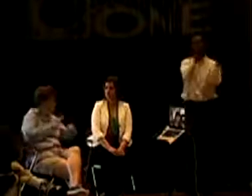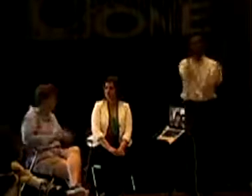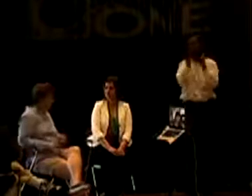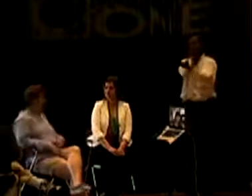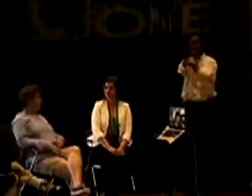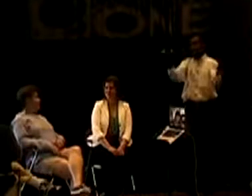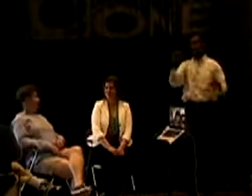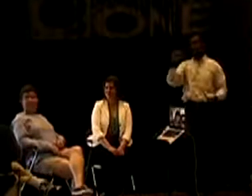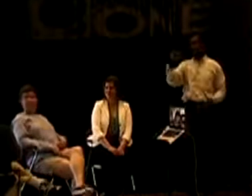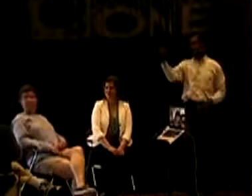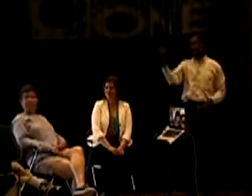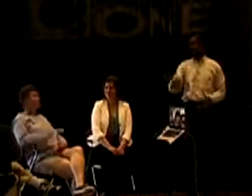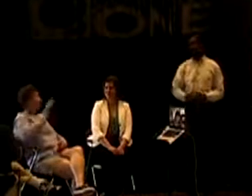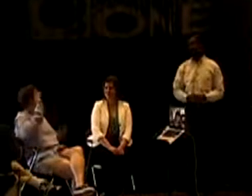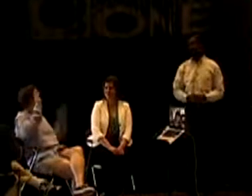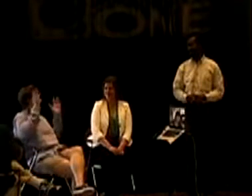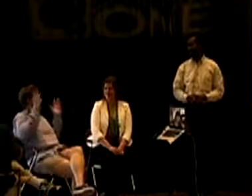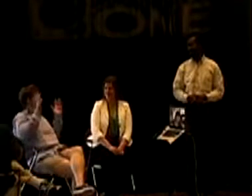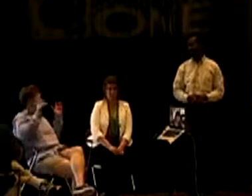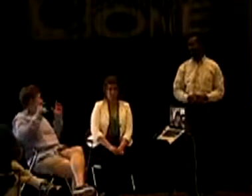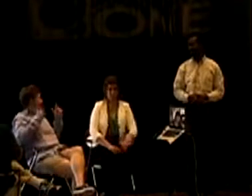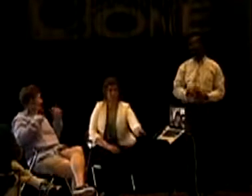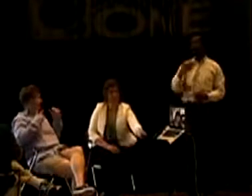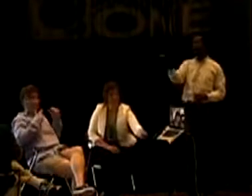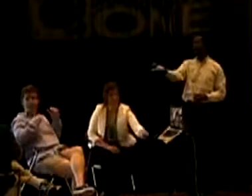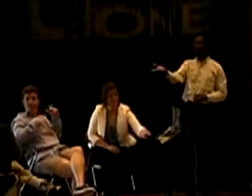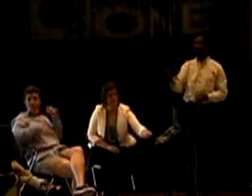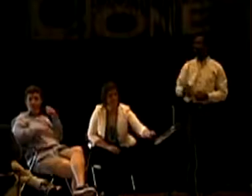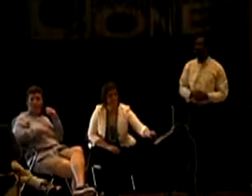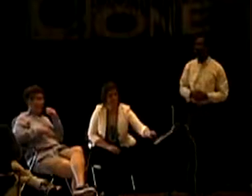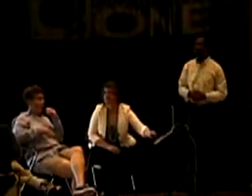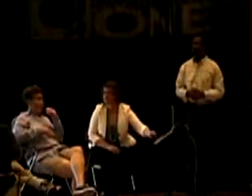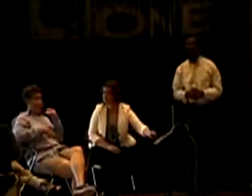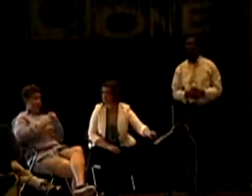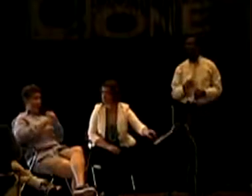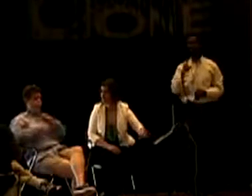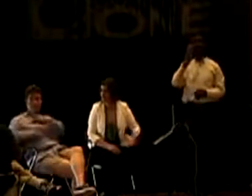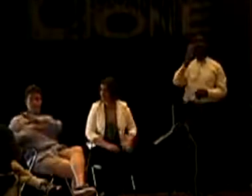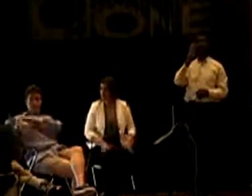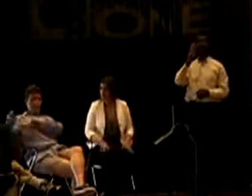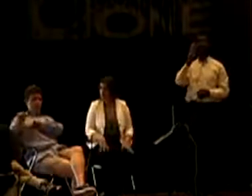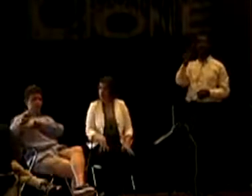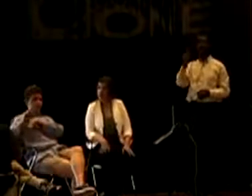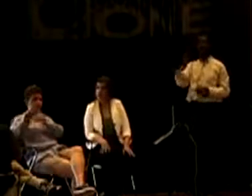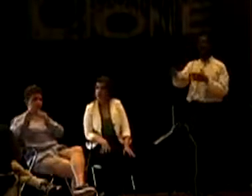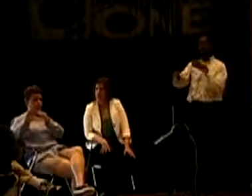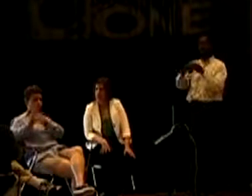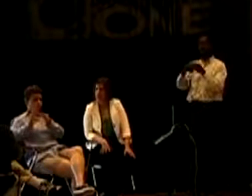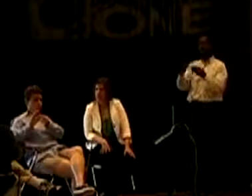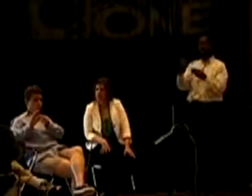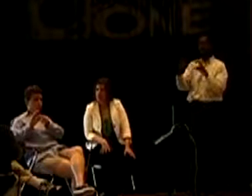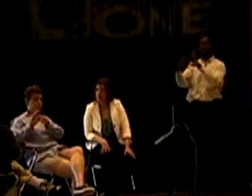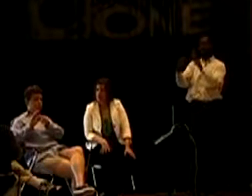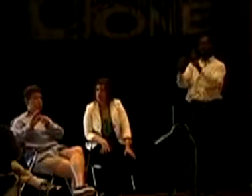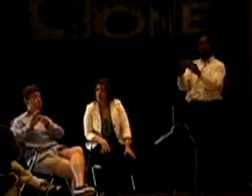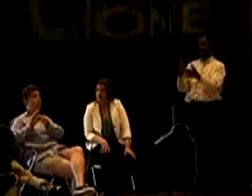Breaking down barriers for other companies. So thank you, Company One. Yeah. I'd like to add